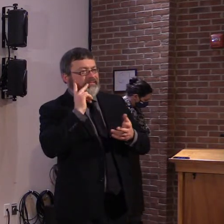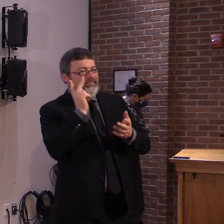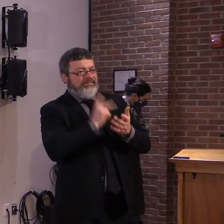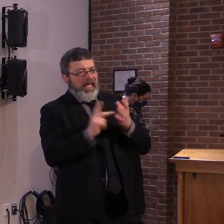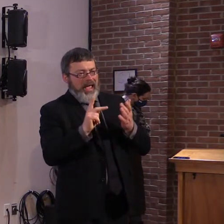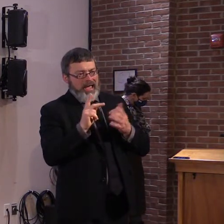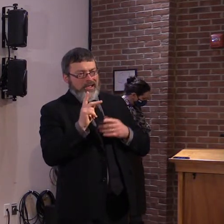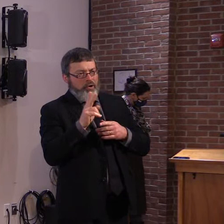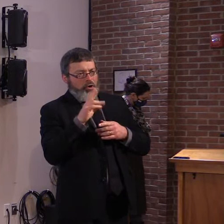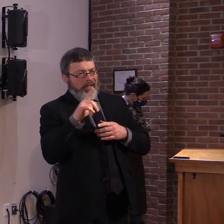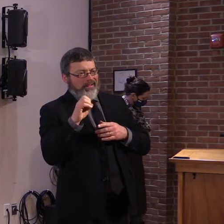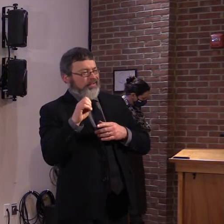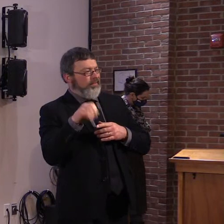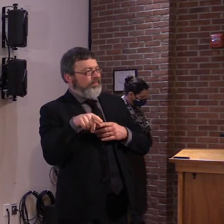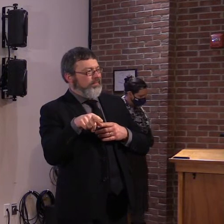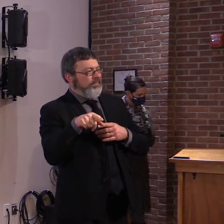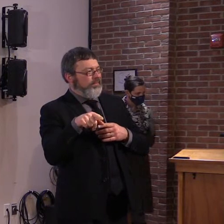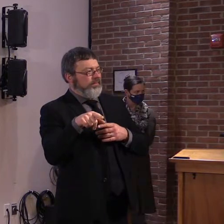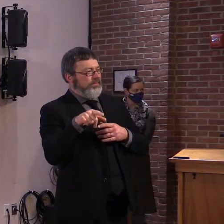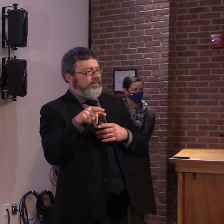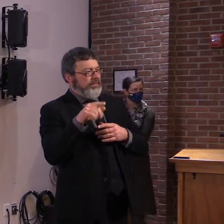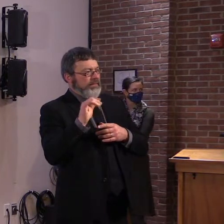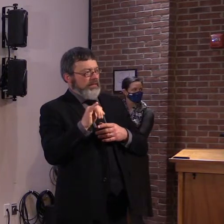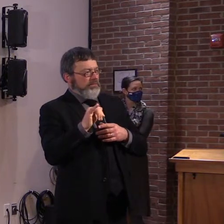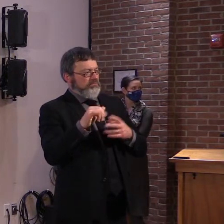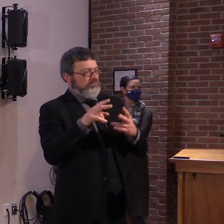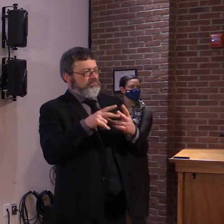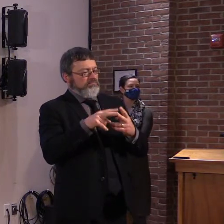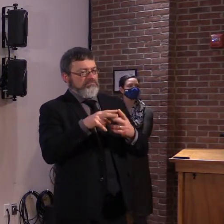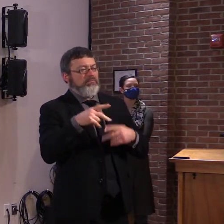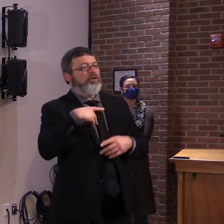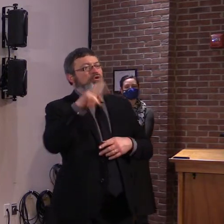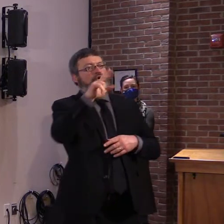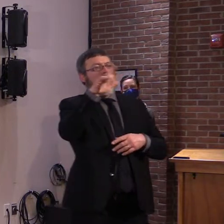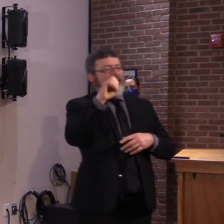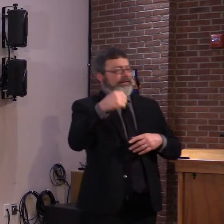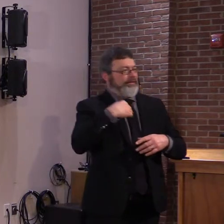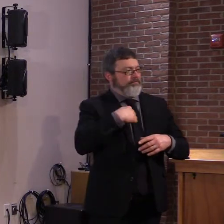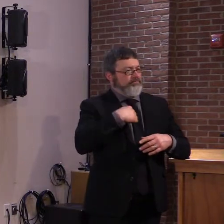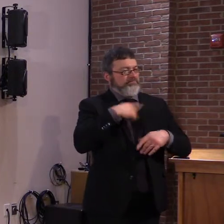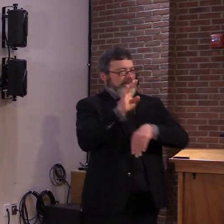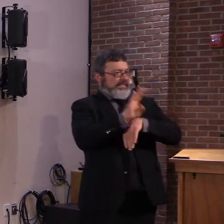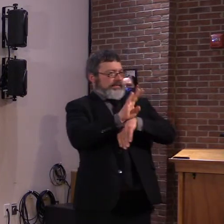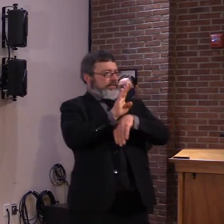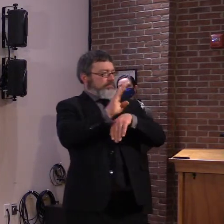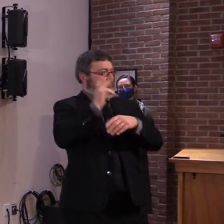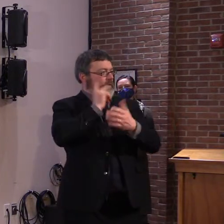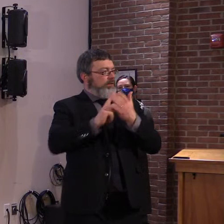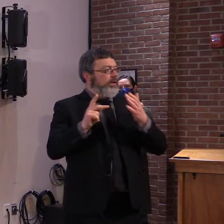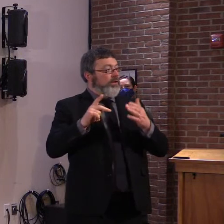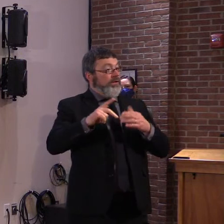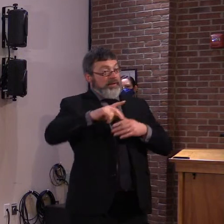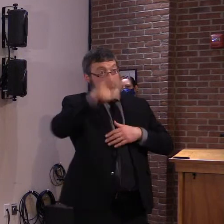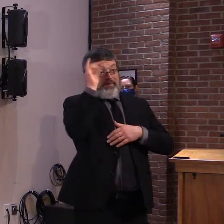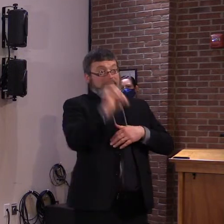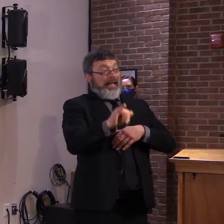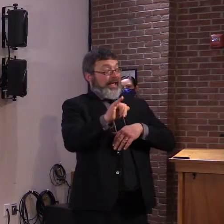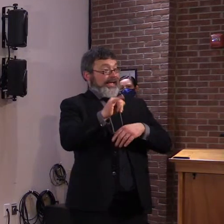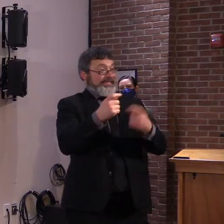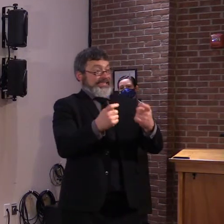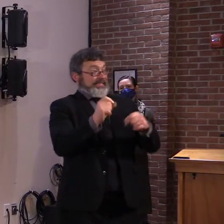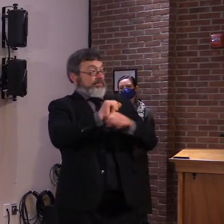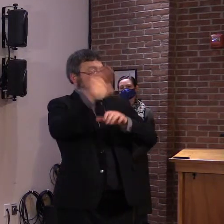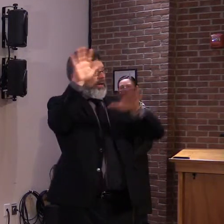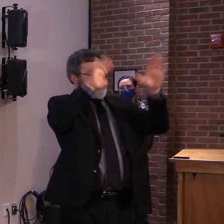Sure, happy to. So this is Secretary Curley. The ski areas are working very hard to be sure to educate folks on the